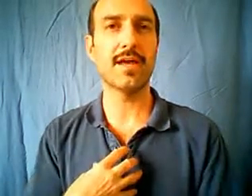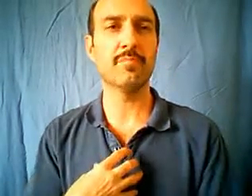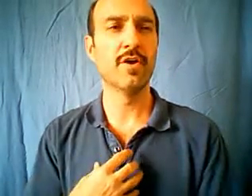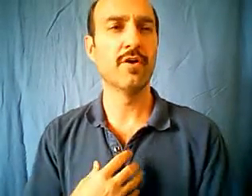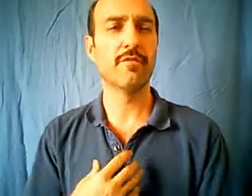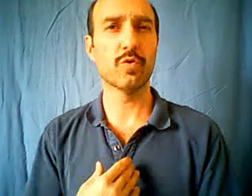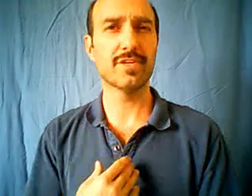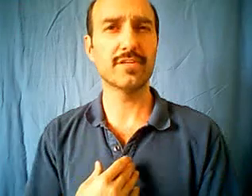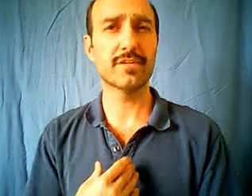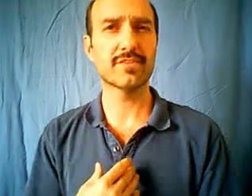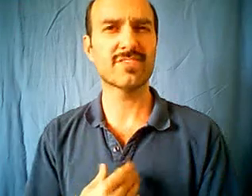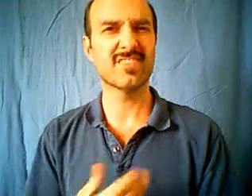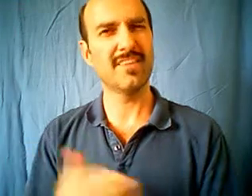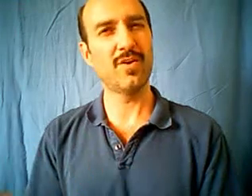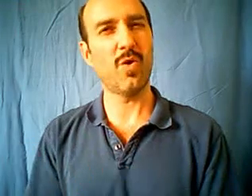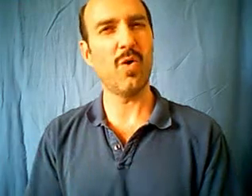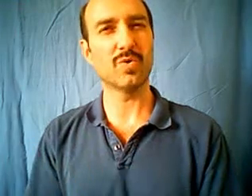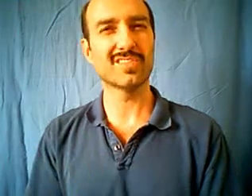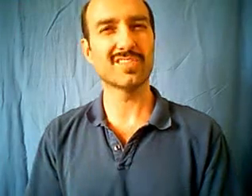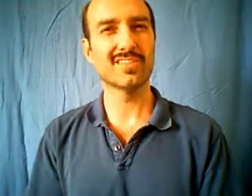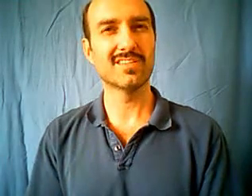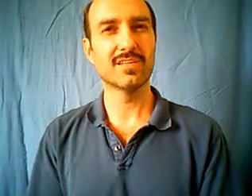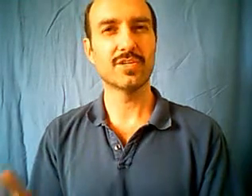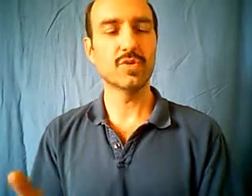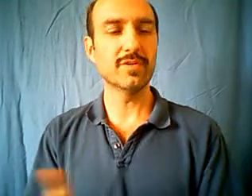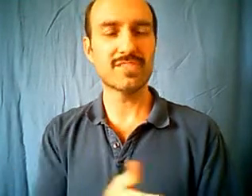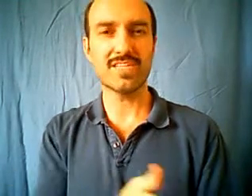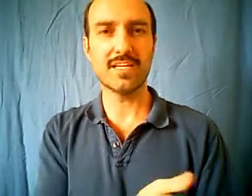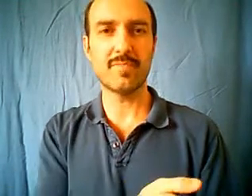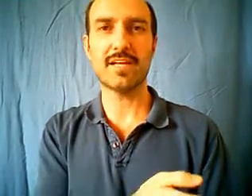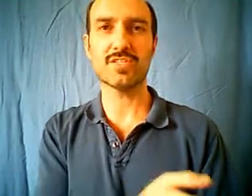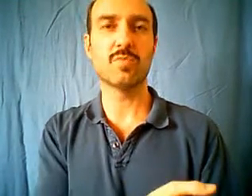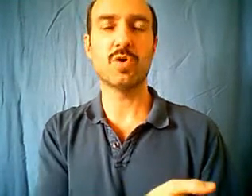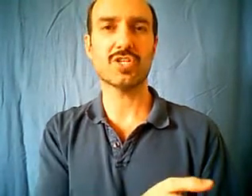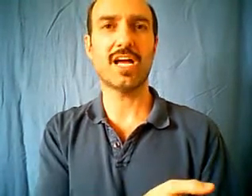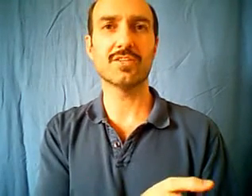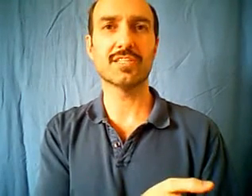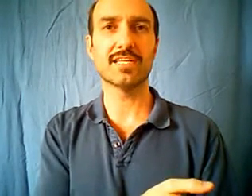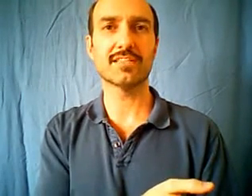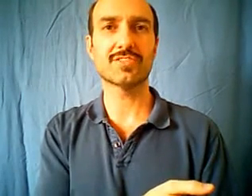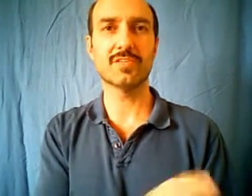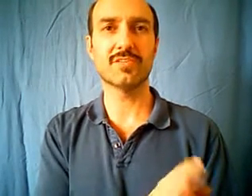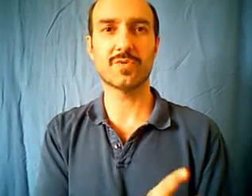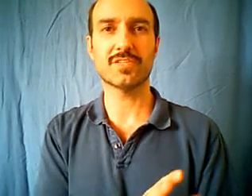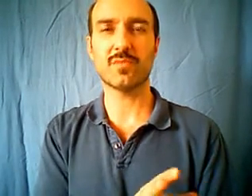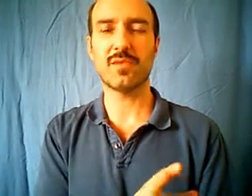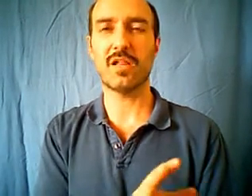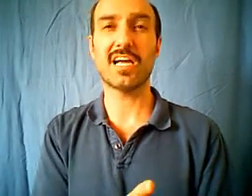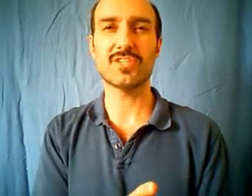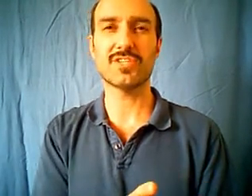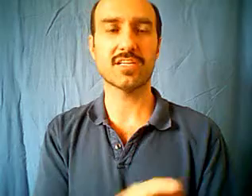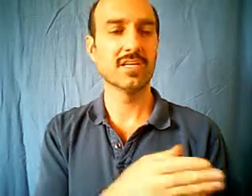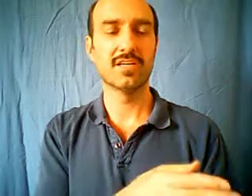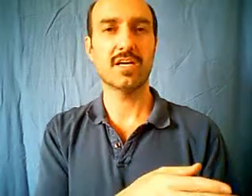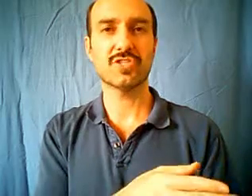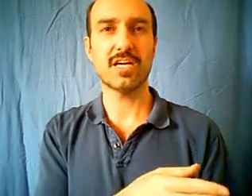am 40 years and then old. You even say it about a small child in English. I mean, if you want to talk about logic, a child